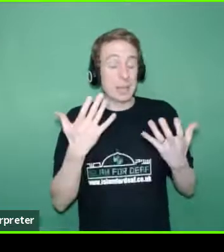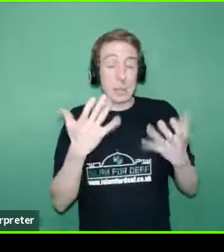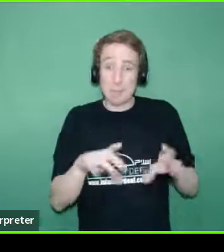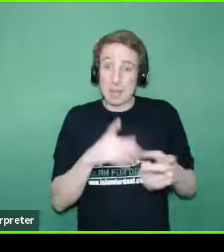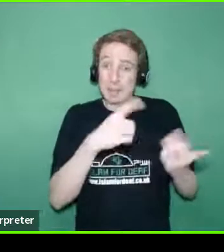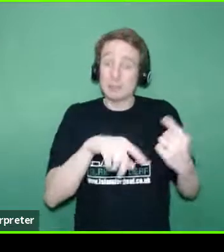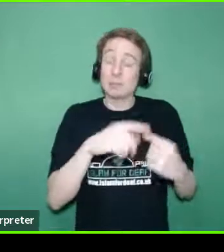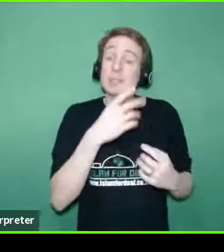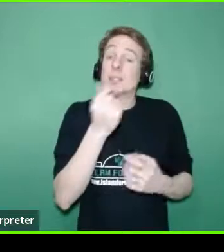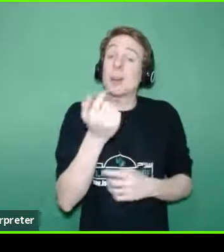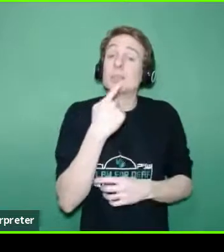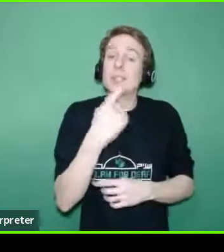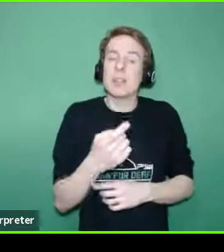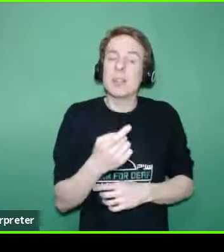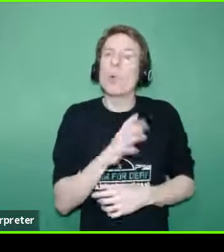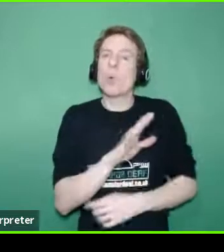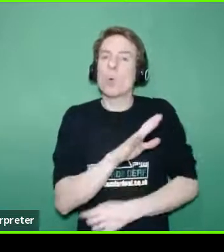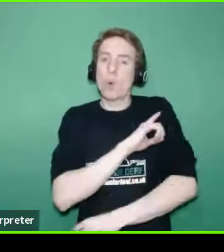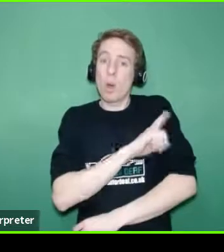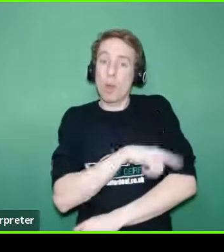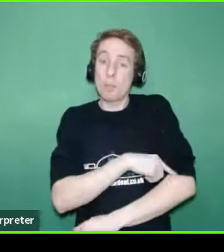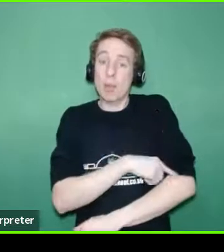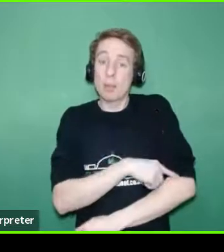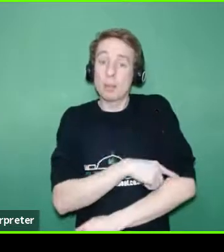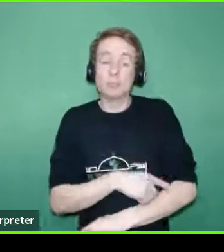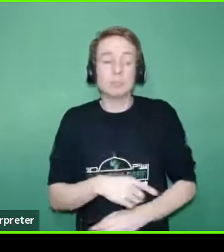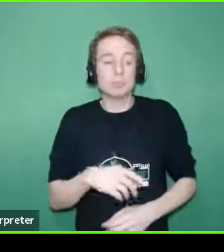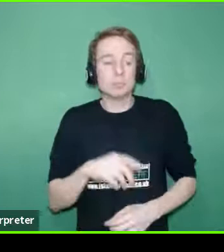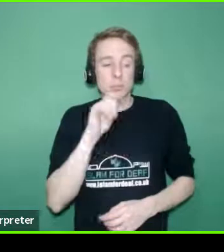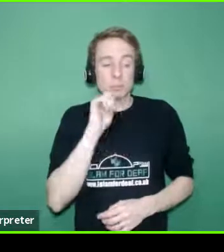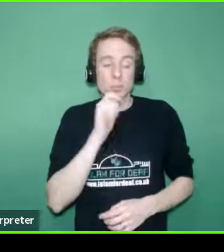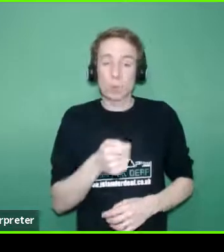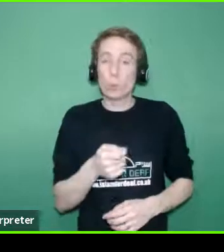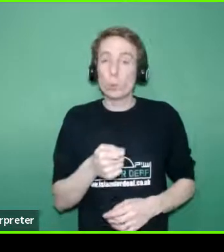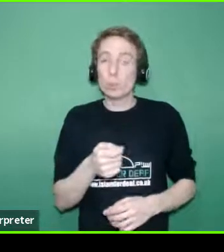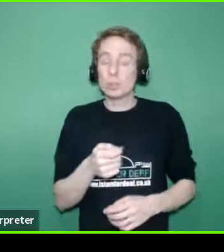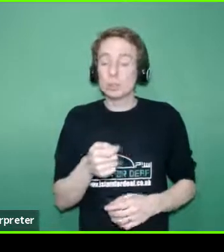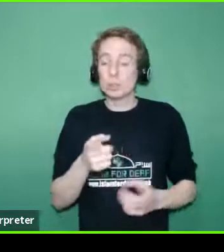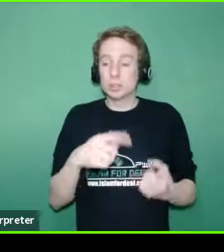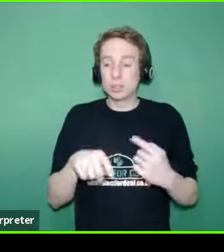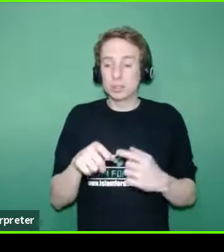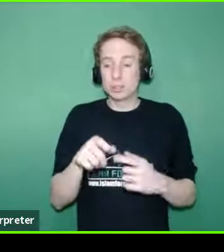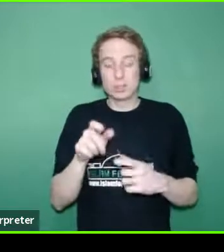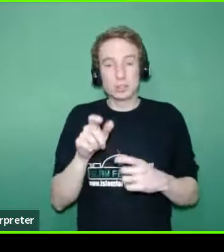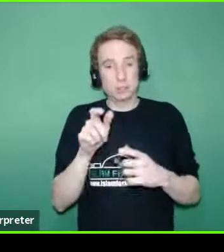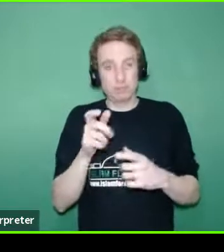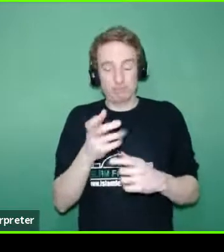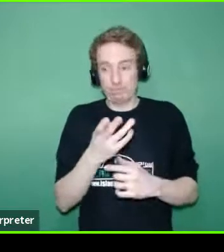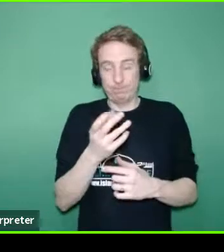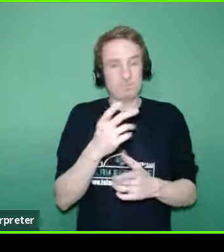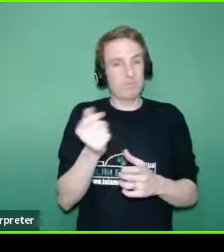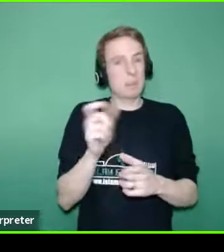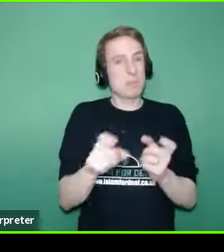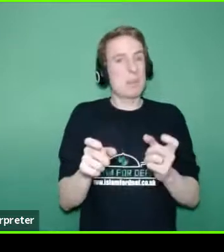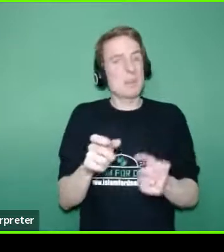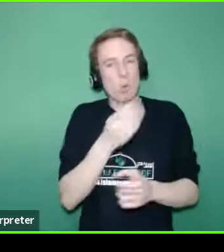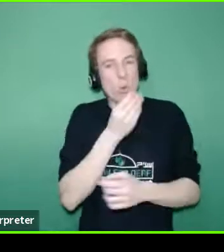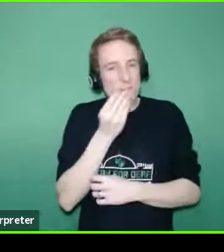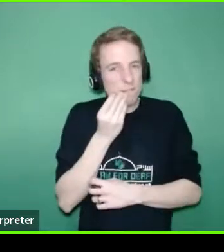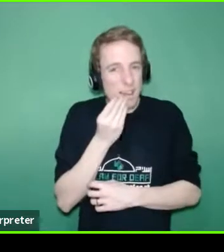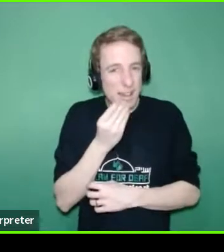upon him, he used to beat those people who used to single Rajab out in